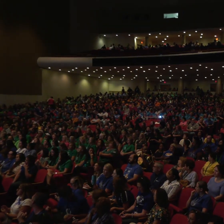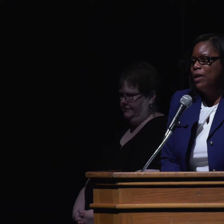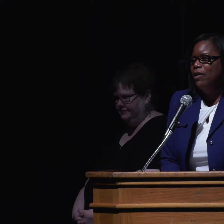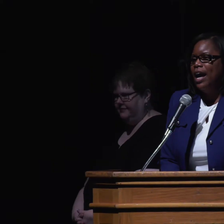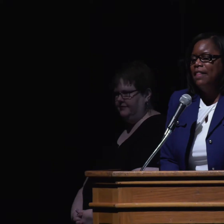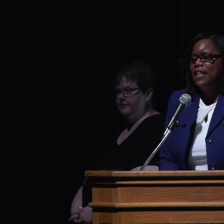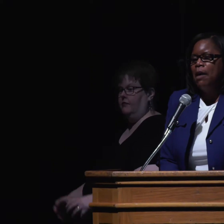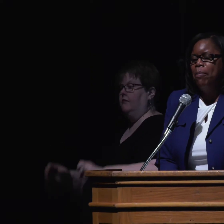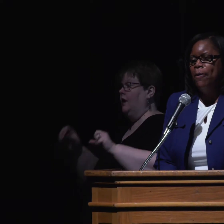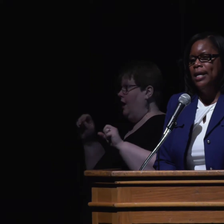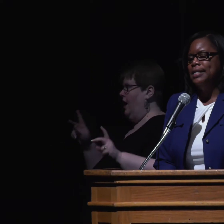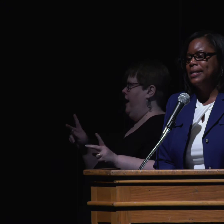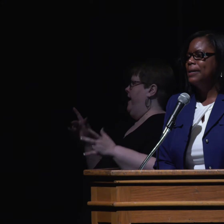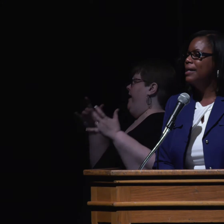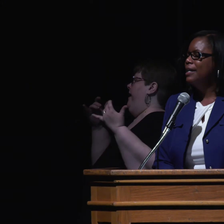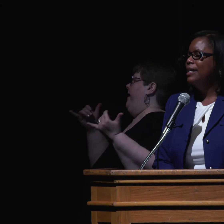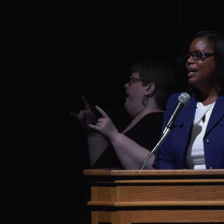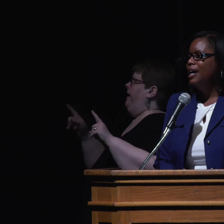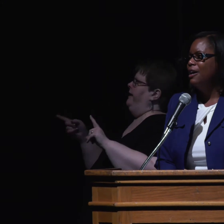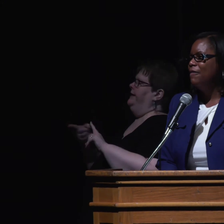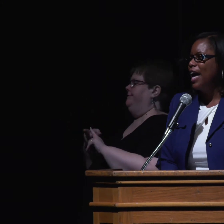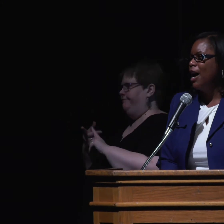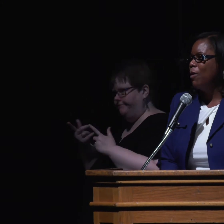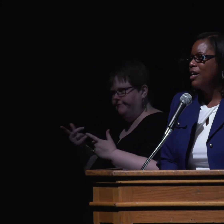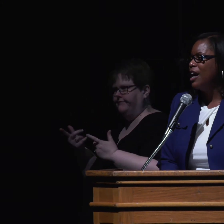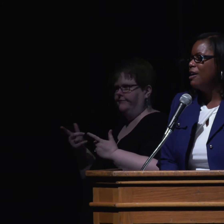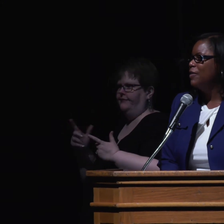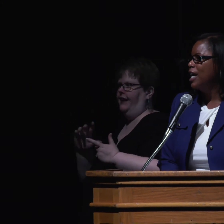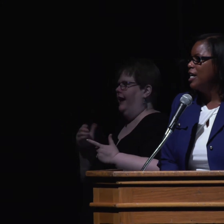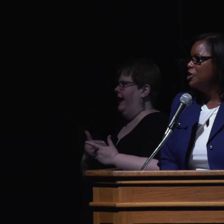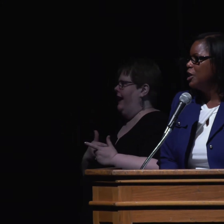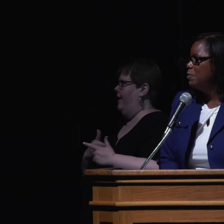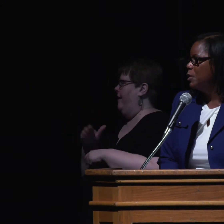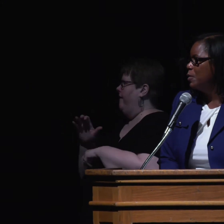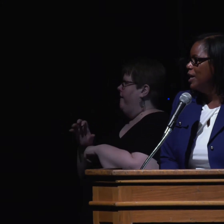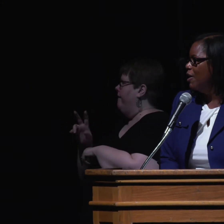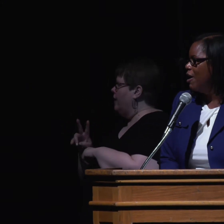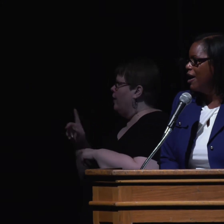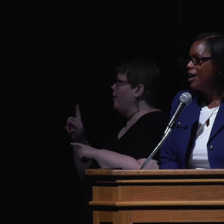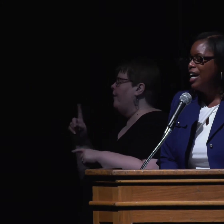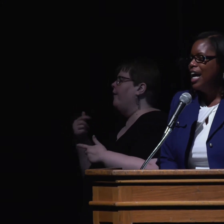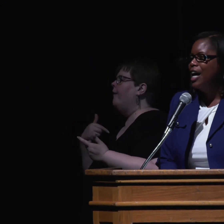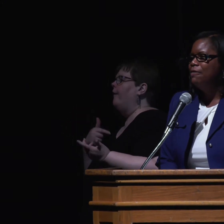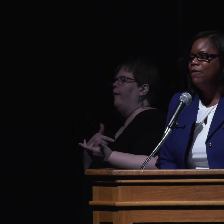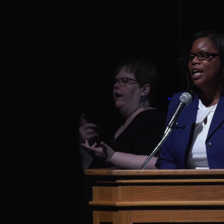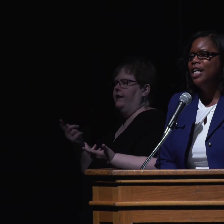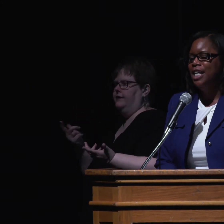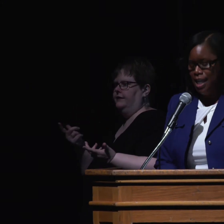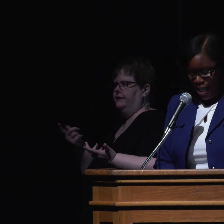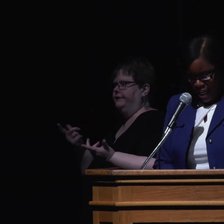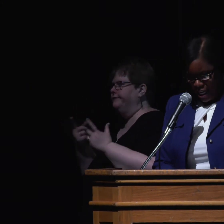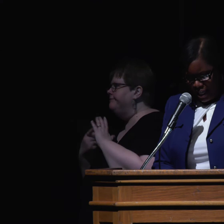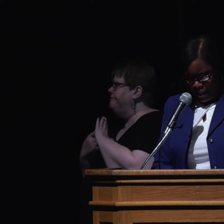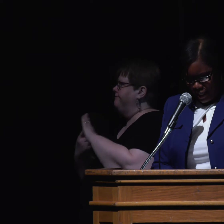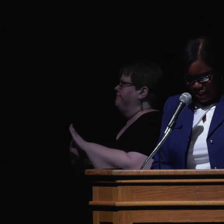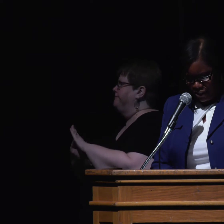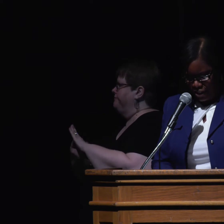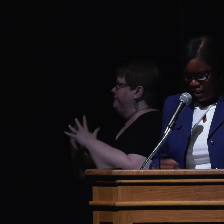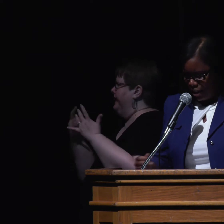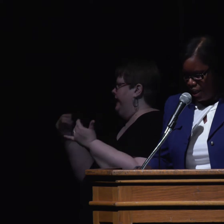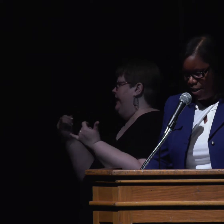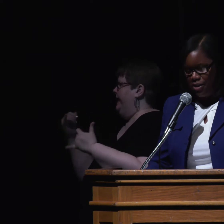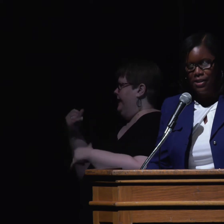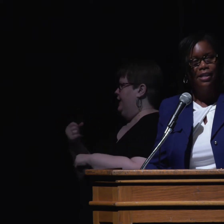All right, we are at that point of our convocation where we are unveiling